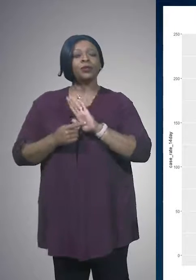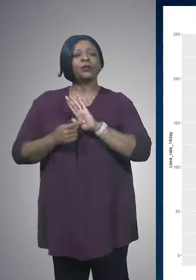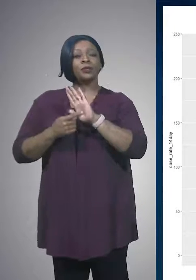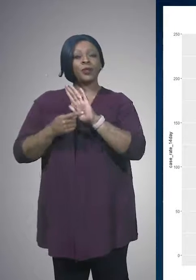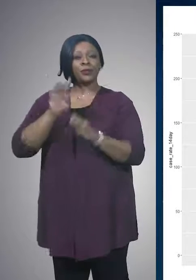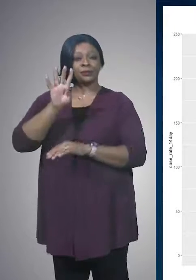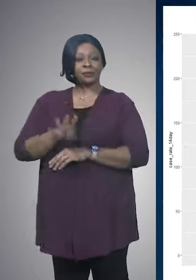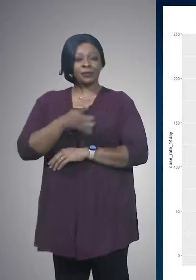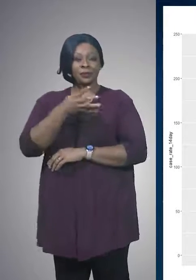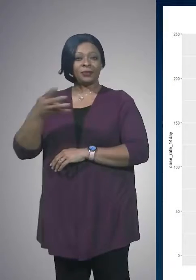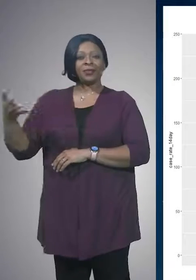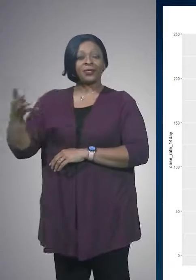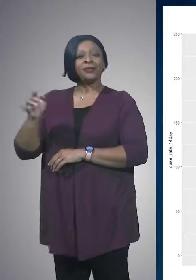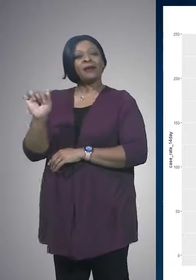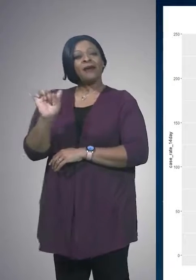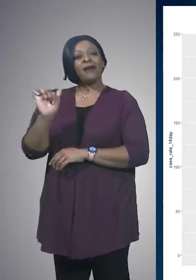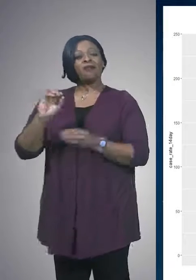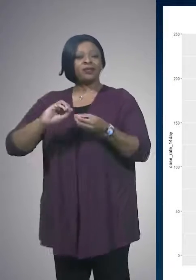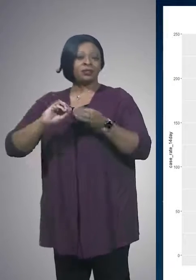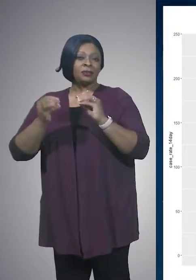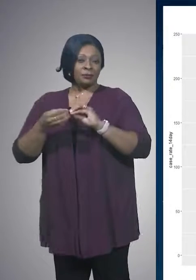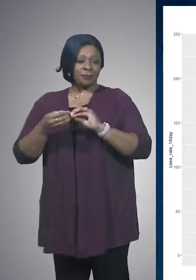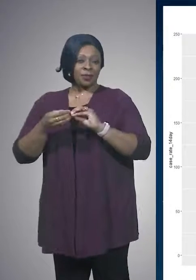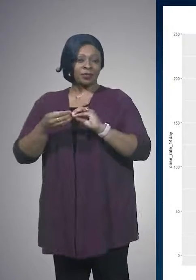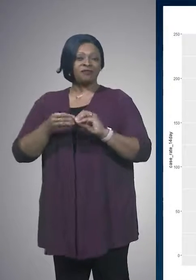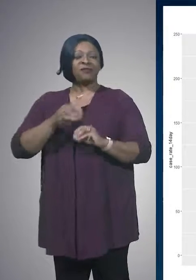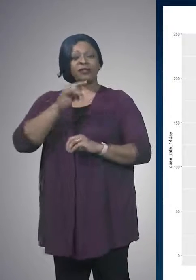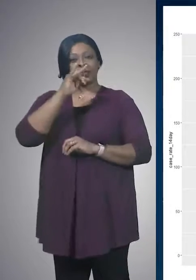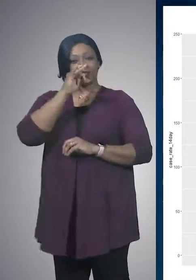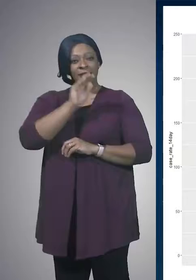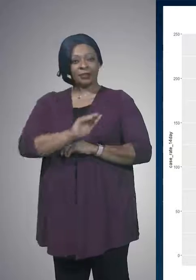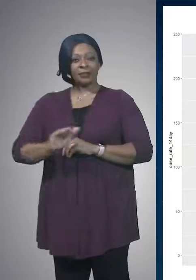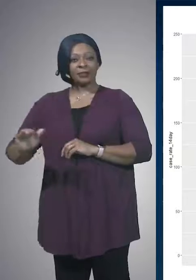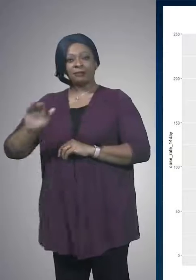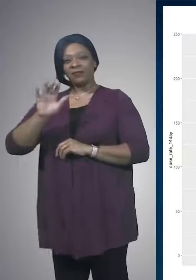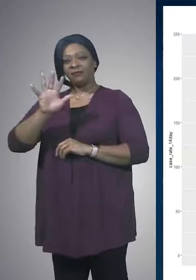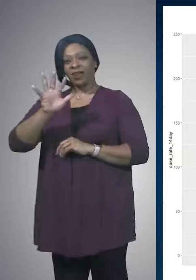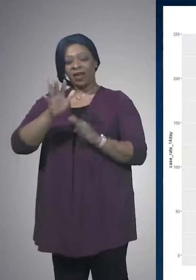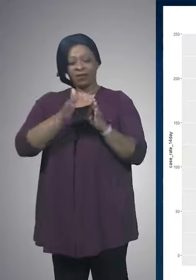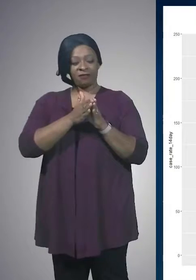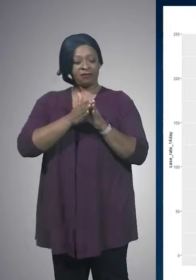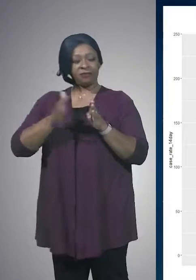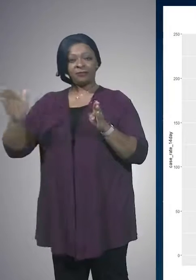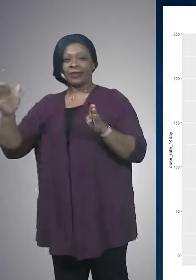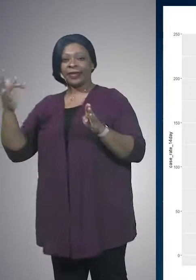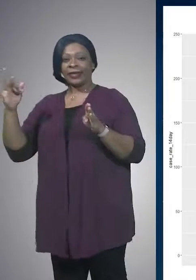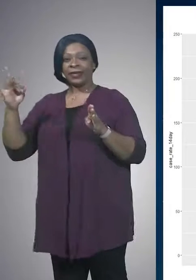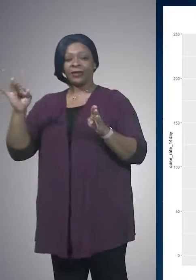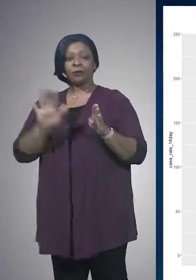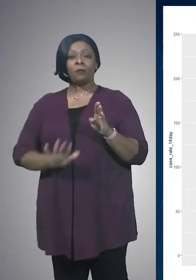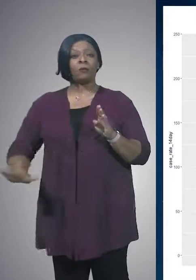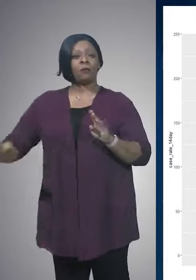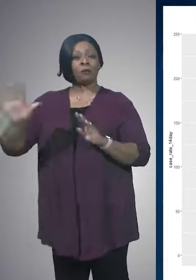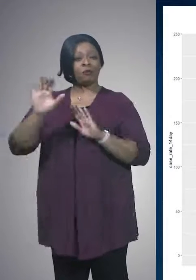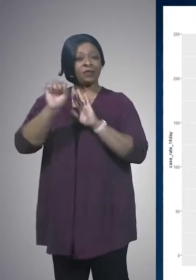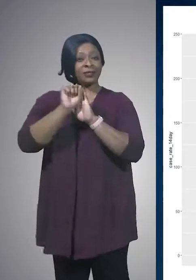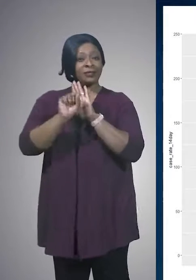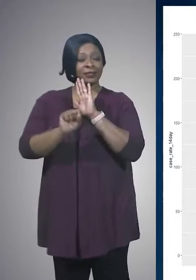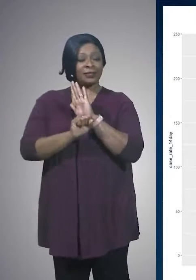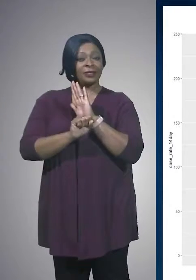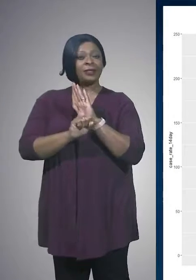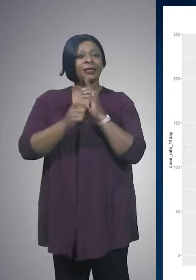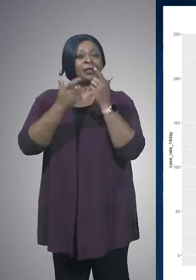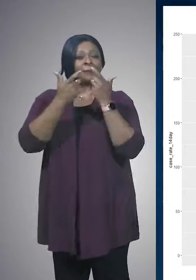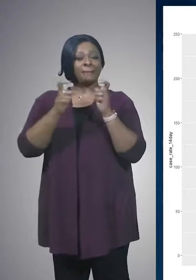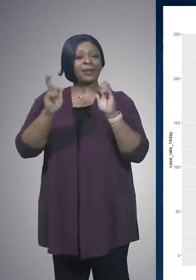chart shows the average case rates for kids 5 to 18 years of age across the state in some of the